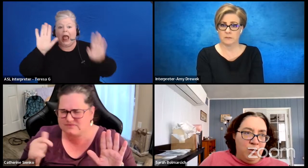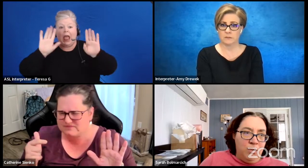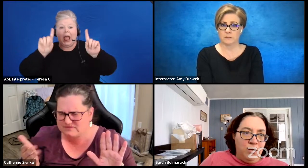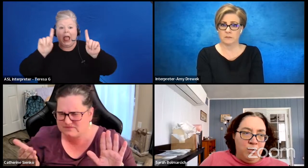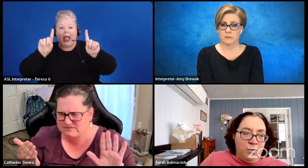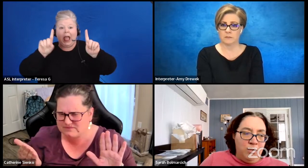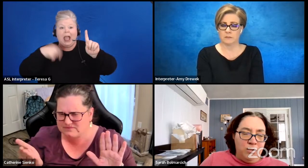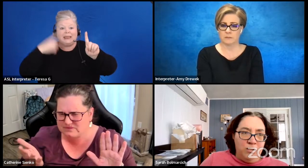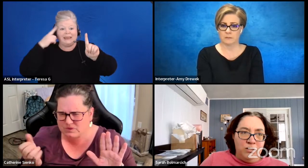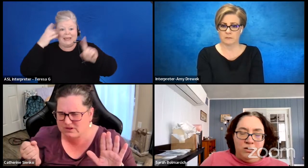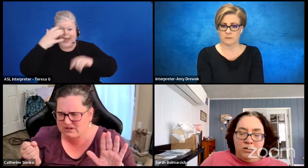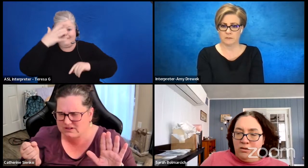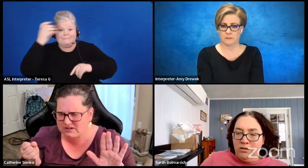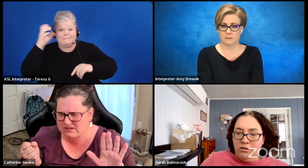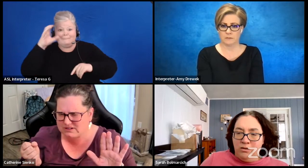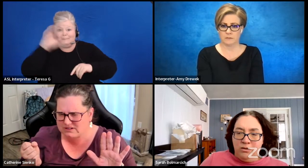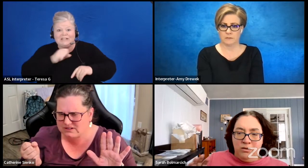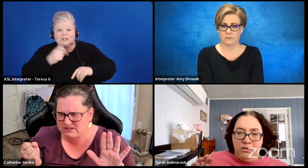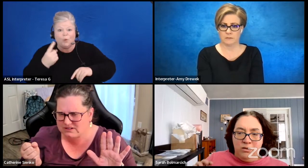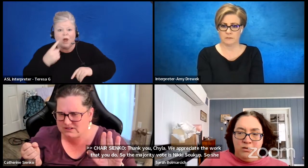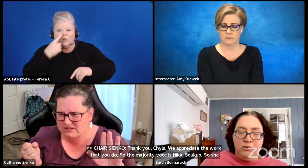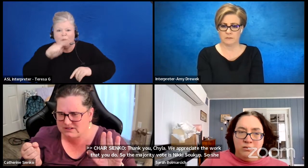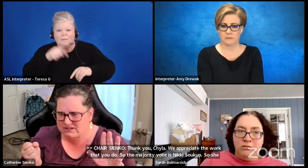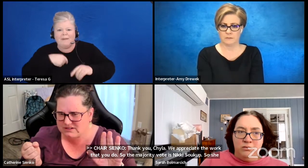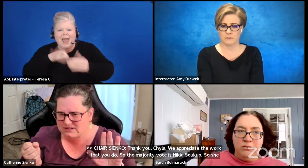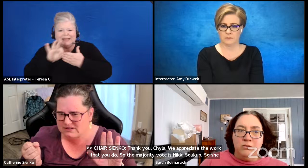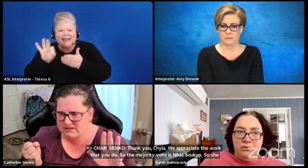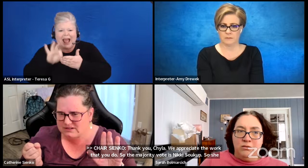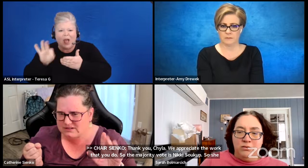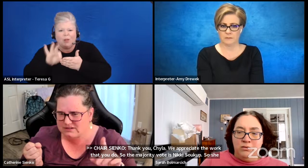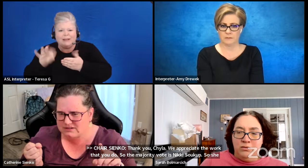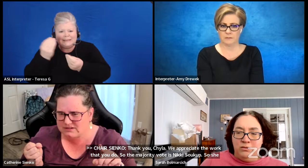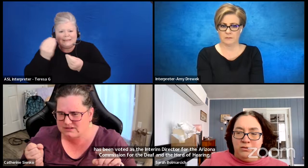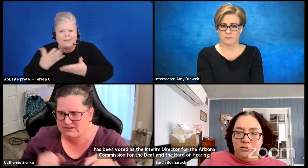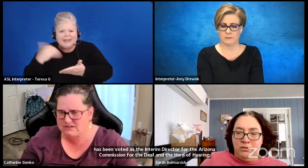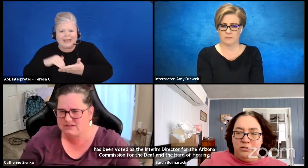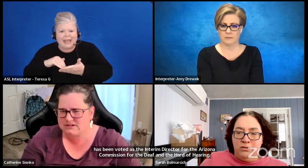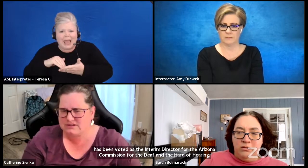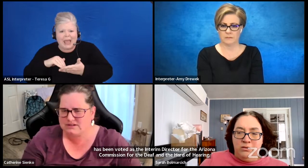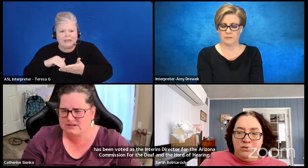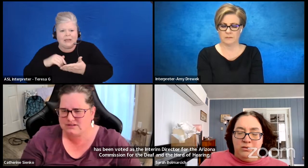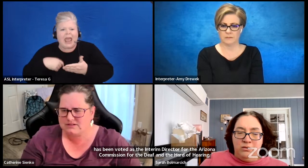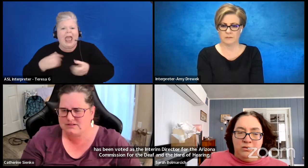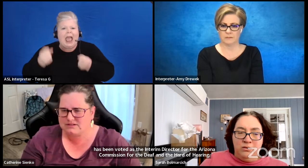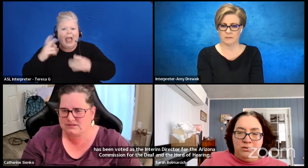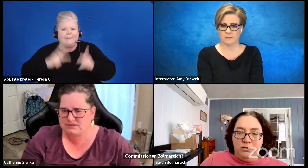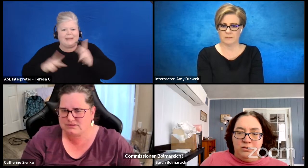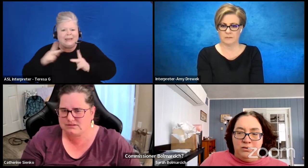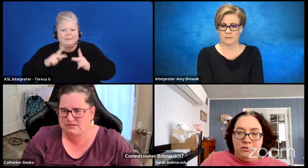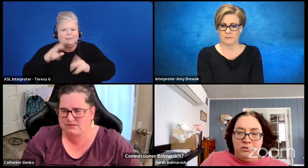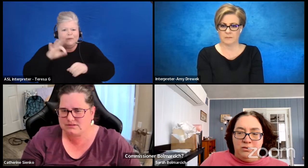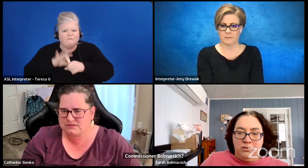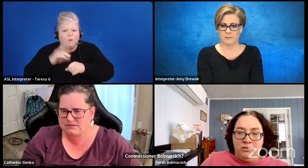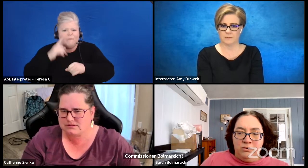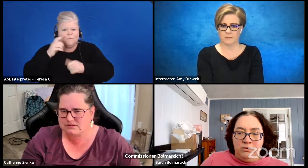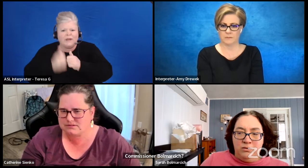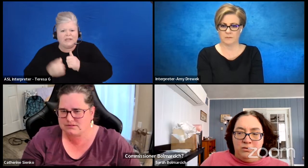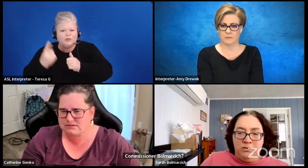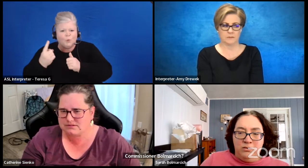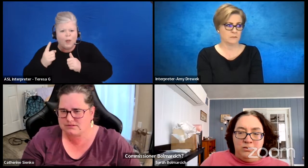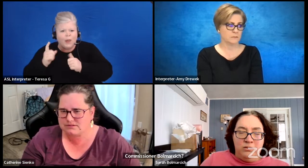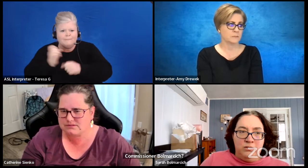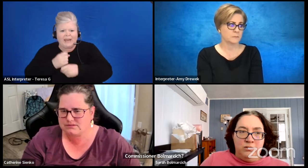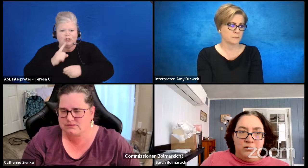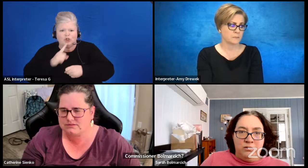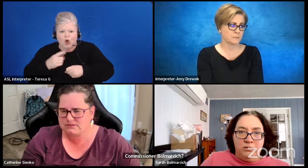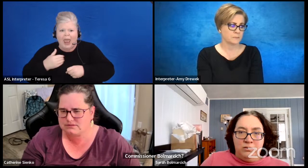missed one. Would you mind doing another tally? I want to make sure how many people voted for each one, make sure there's